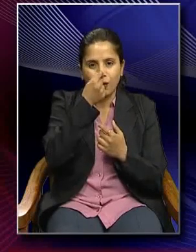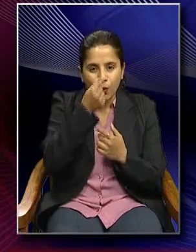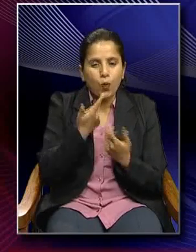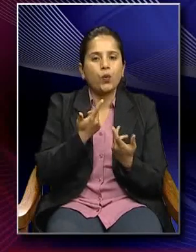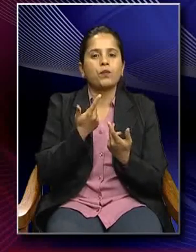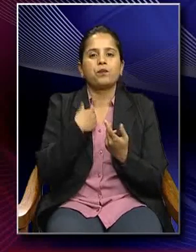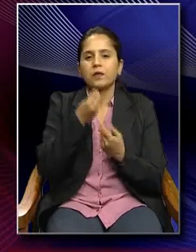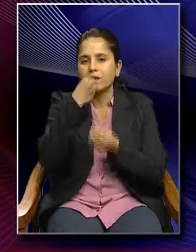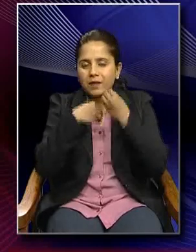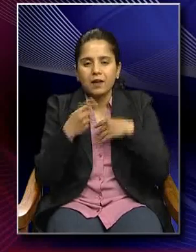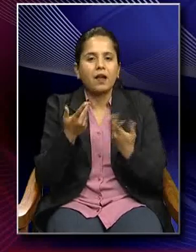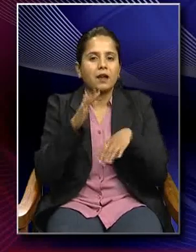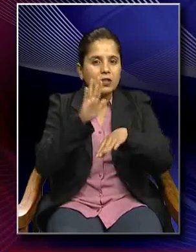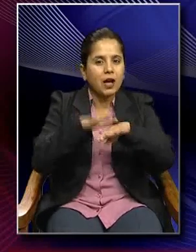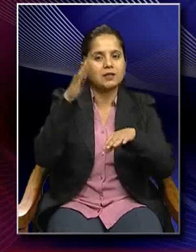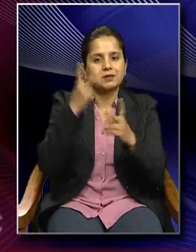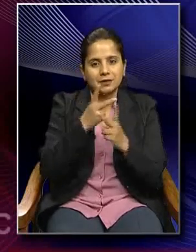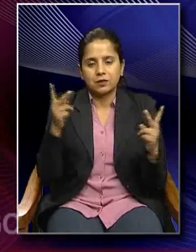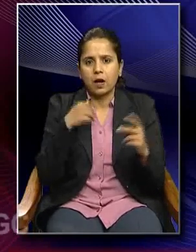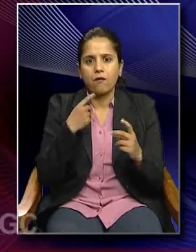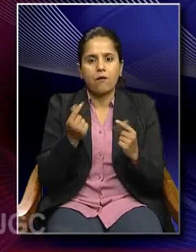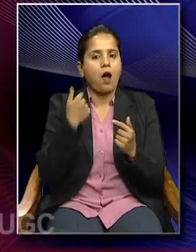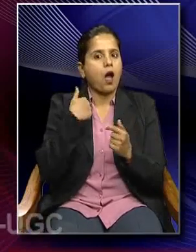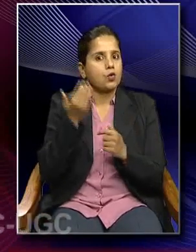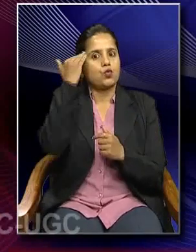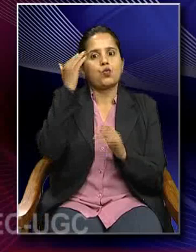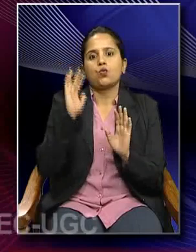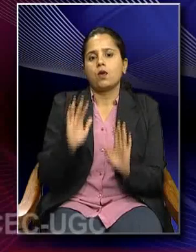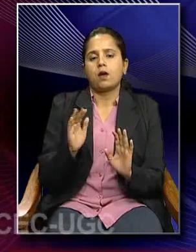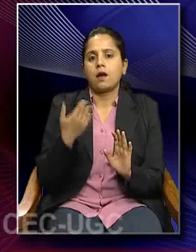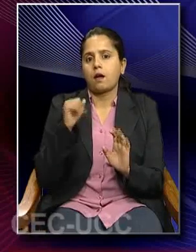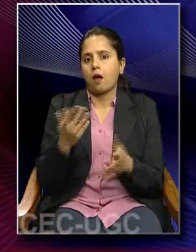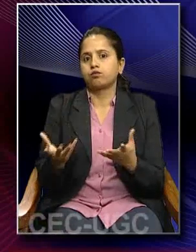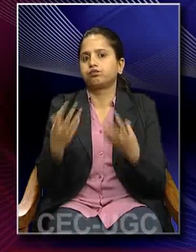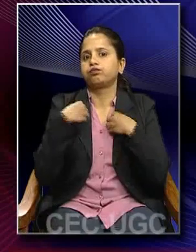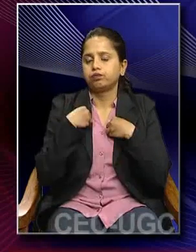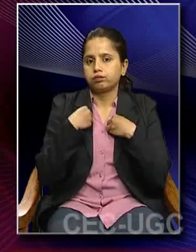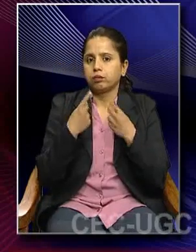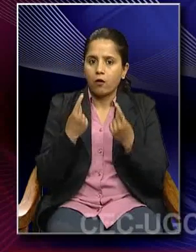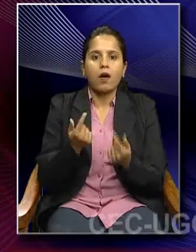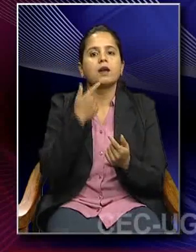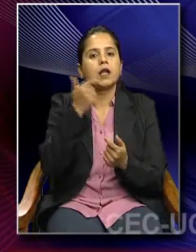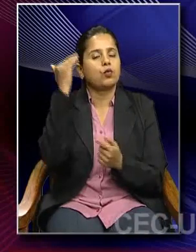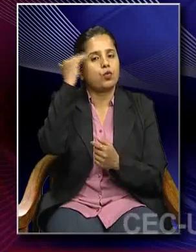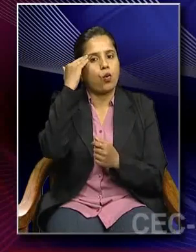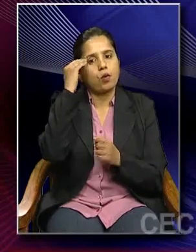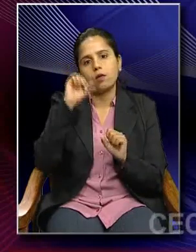are able to get immediate knowledge, or we are able to acquire immediate